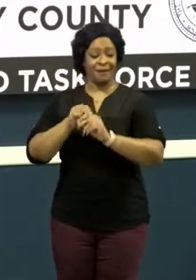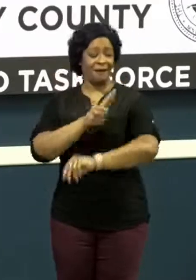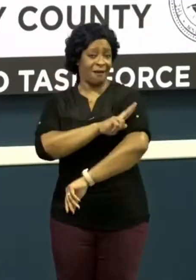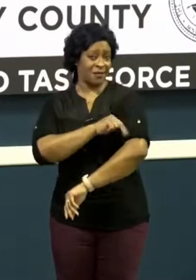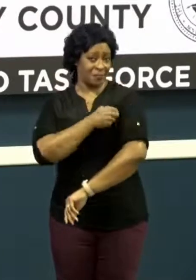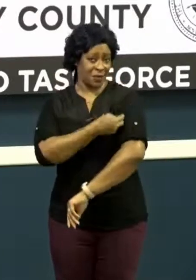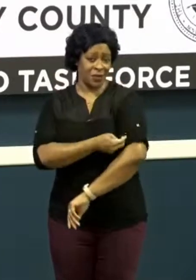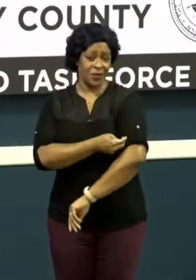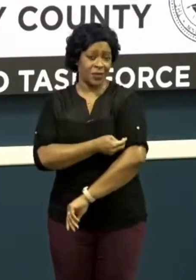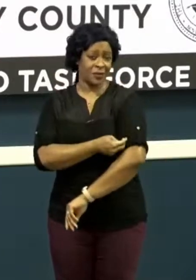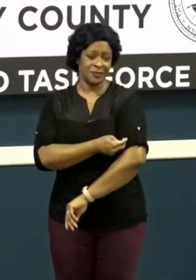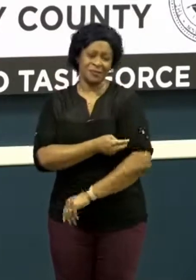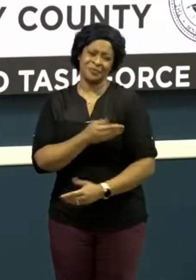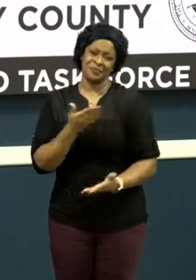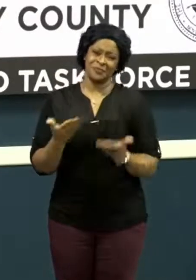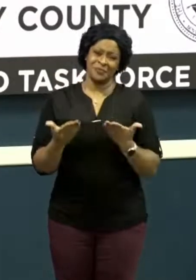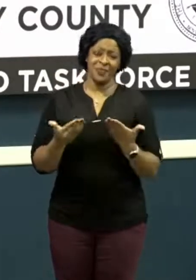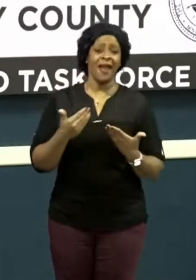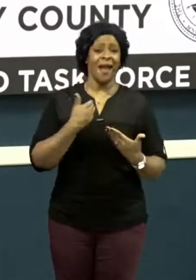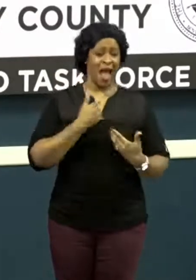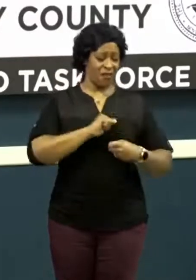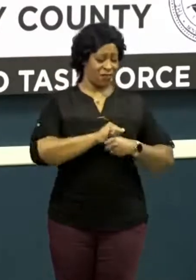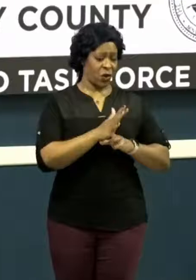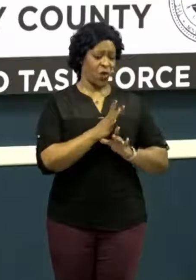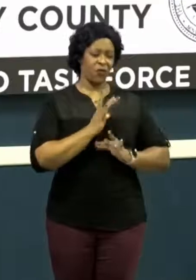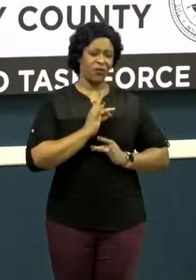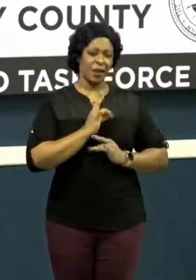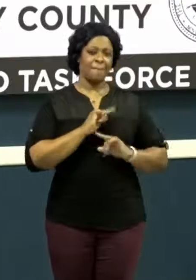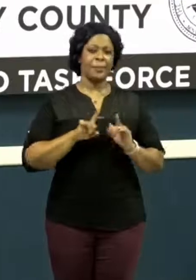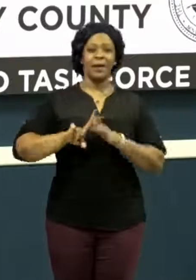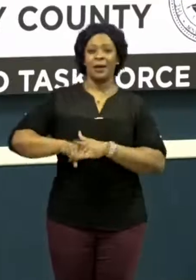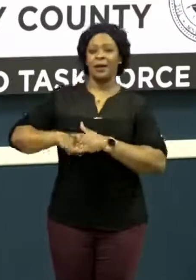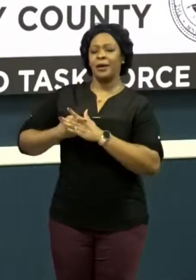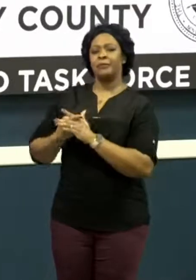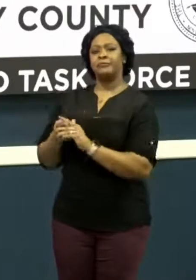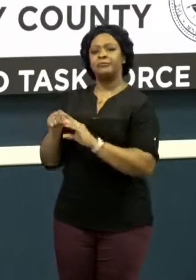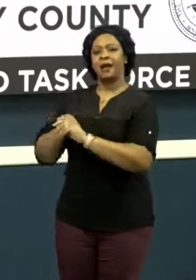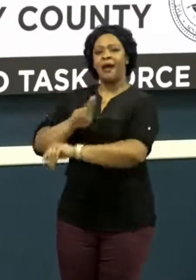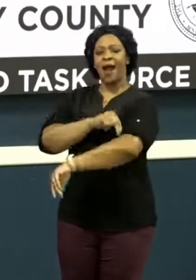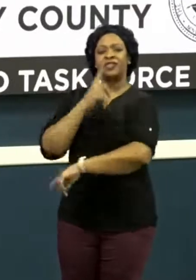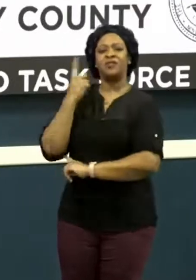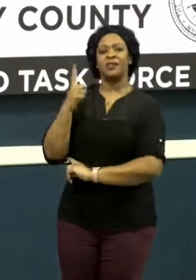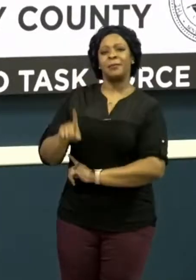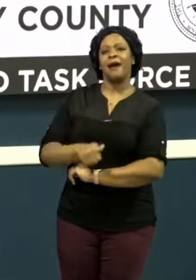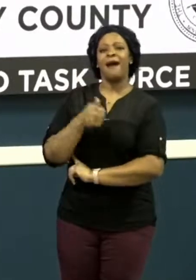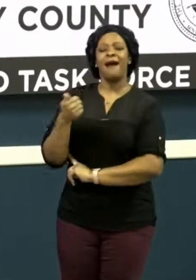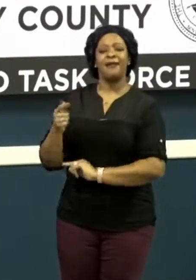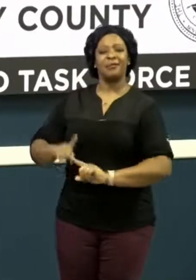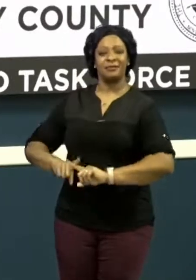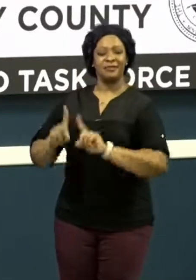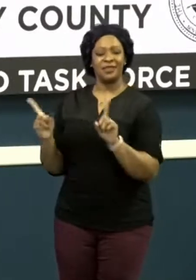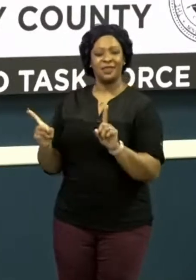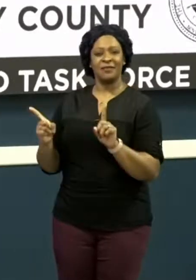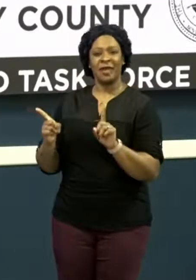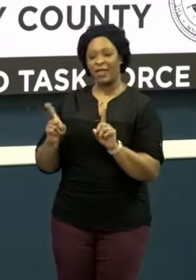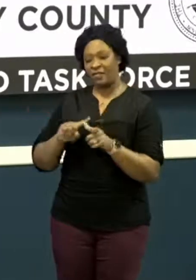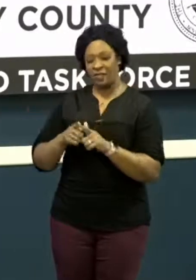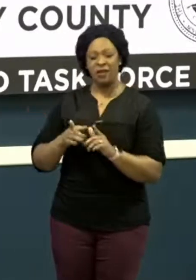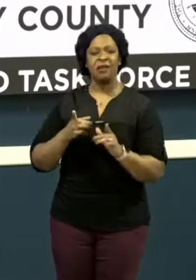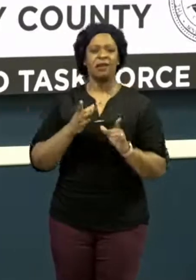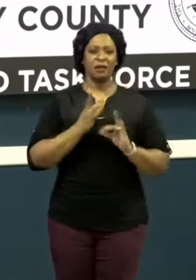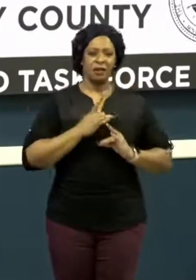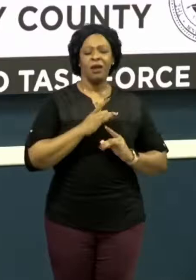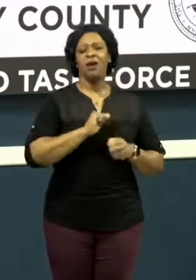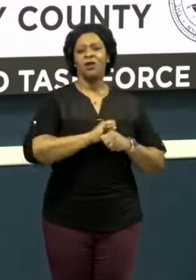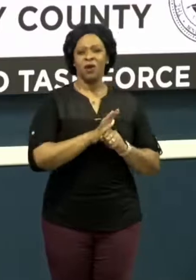hospital may have COVID, but may have originally been hospitalized for something else. And so I don't have the breakdown